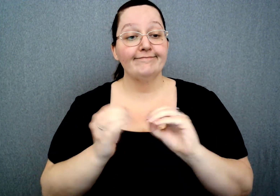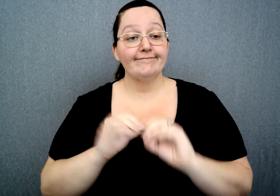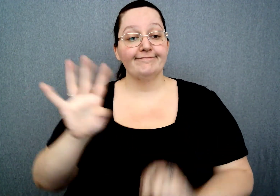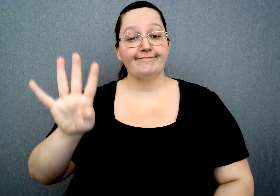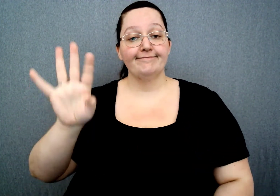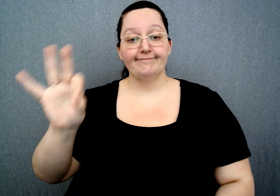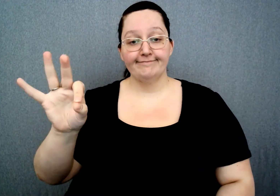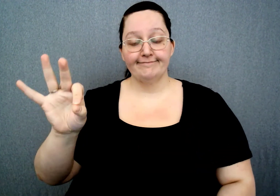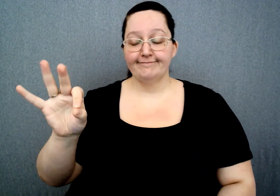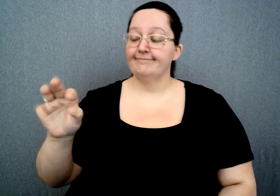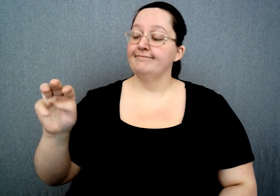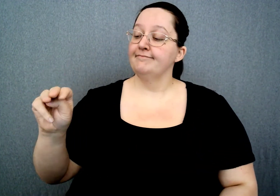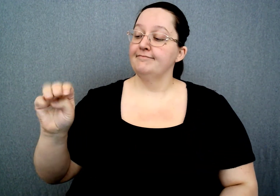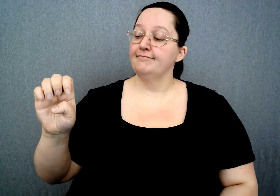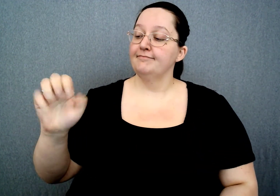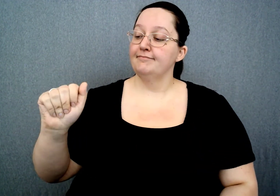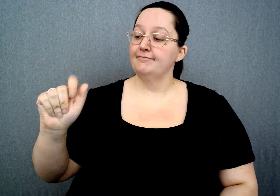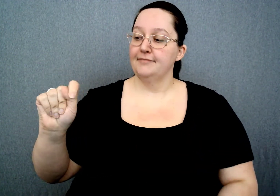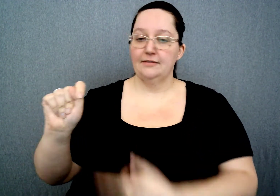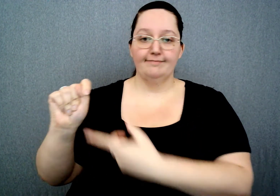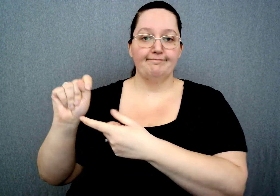numerous. Number 49,